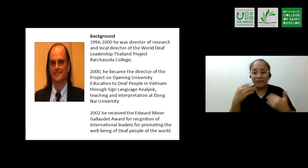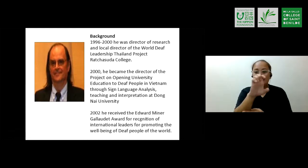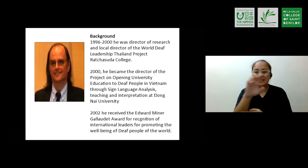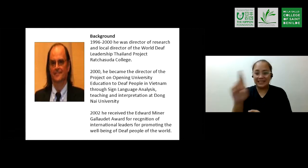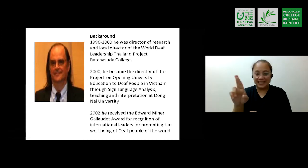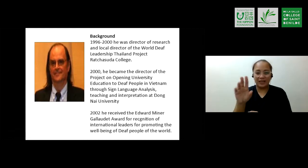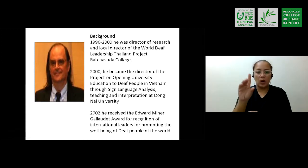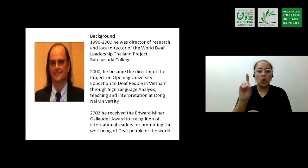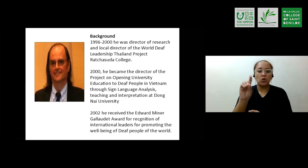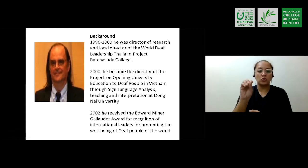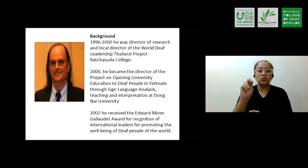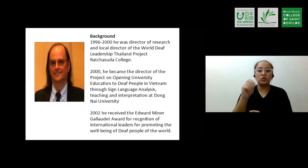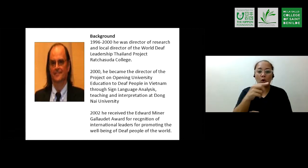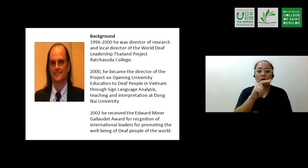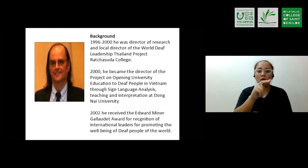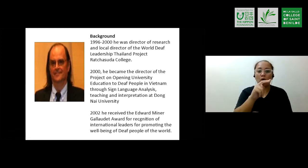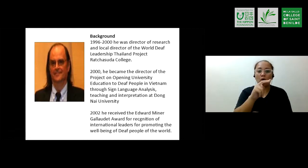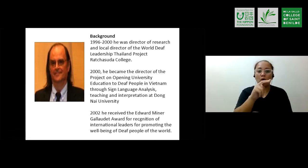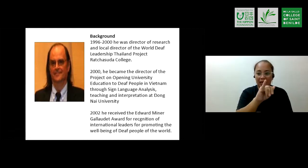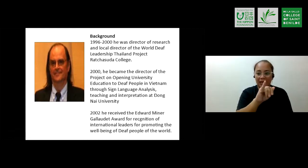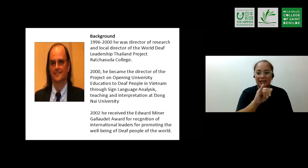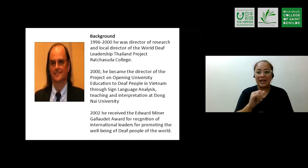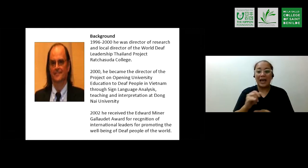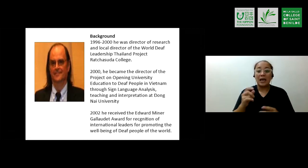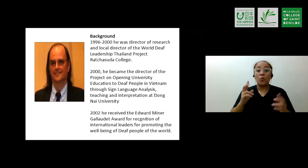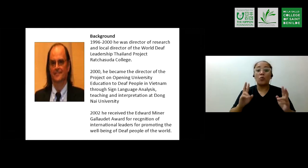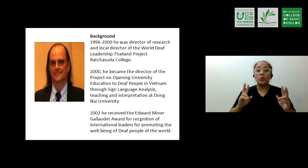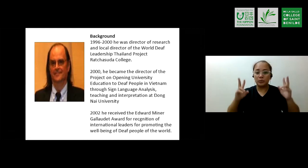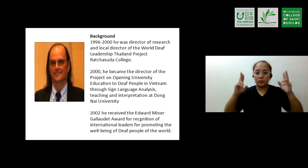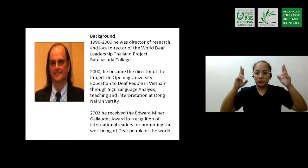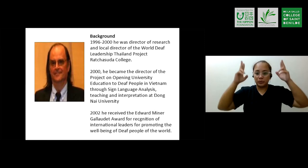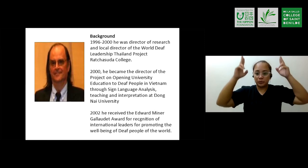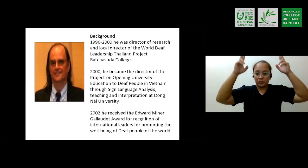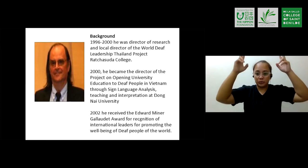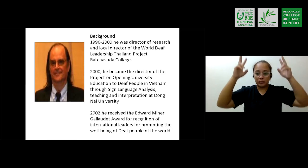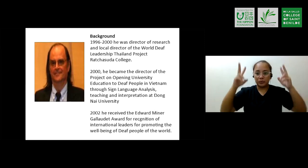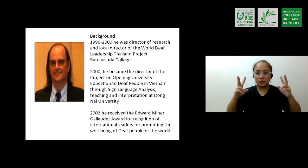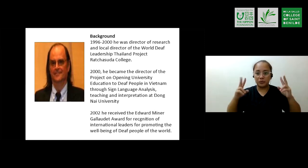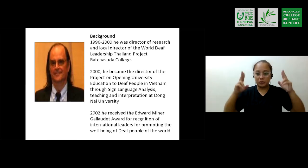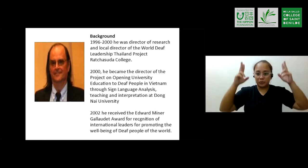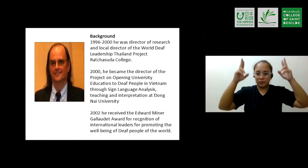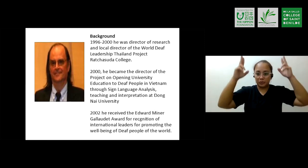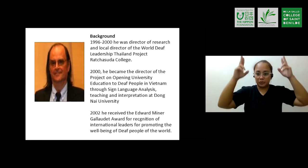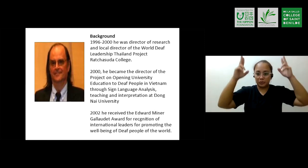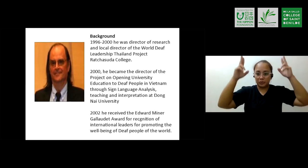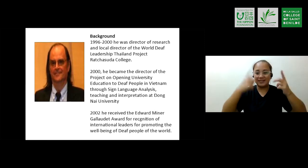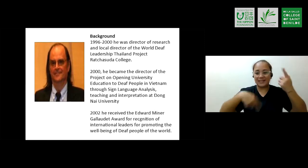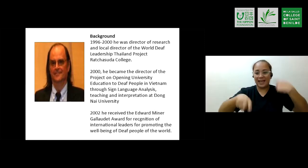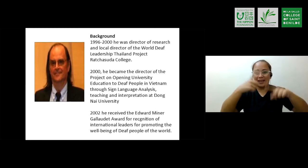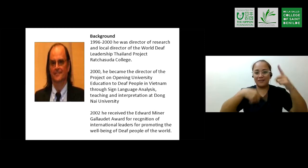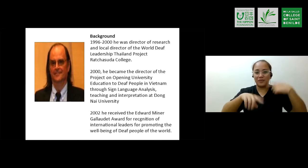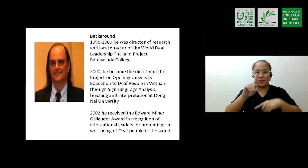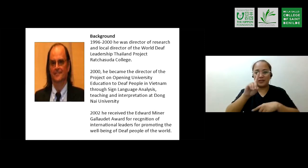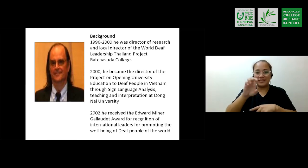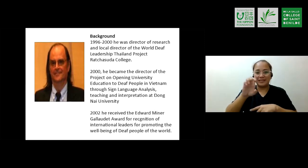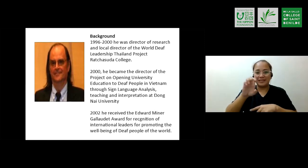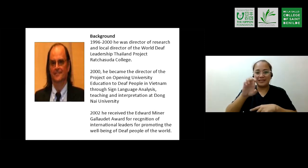And this is the Ho Chi Minh sign for deer. Oh, I get it. I see.